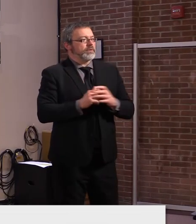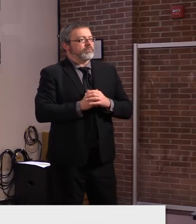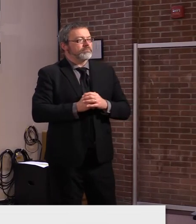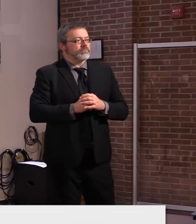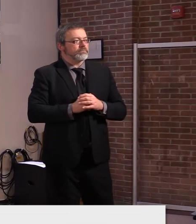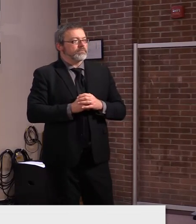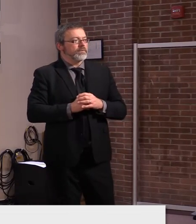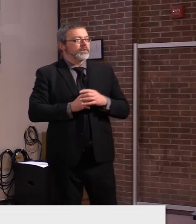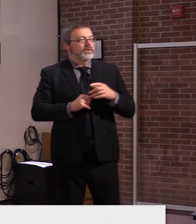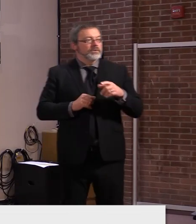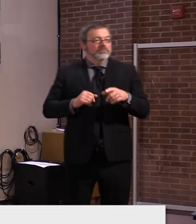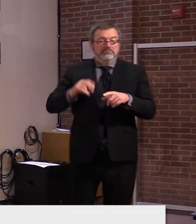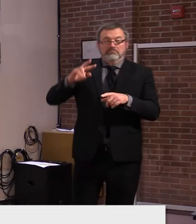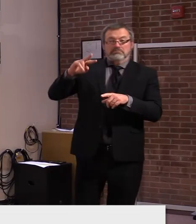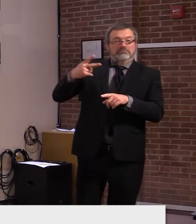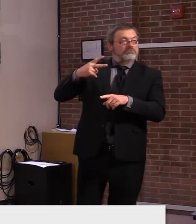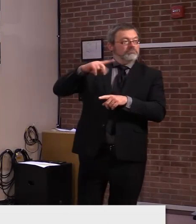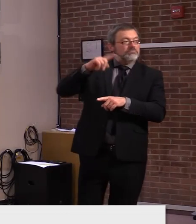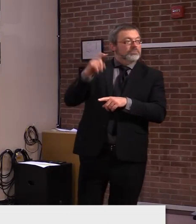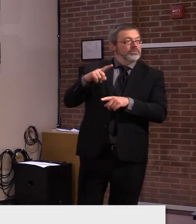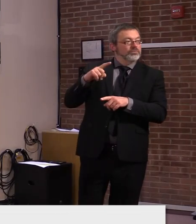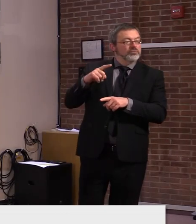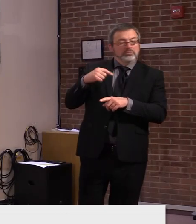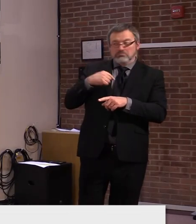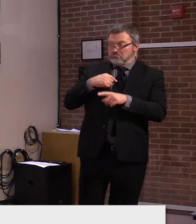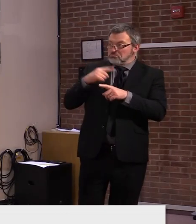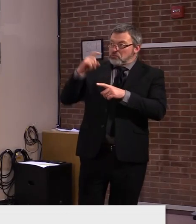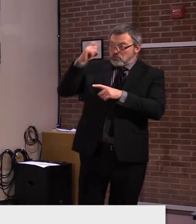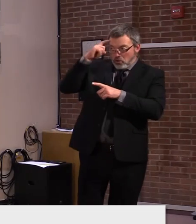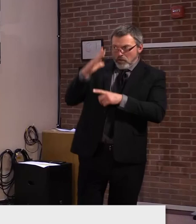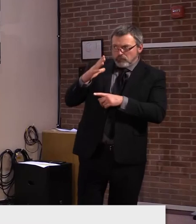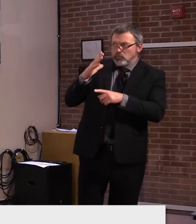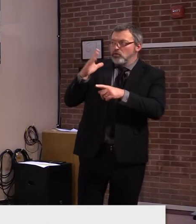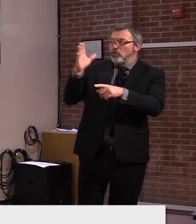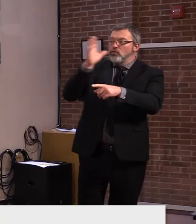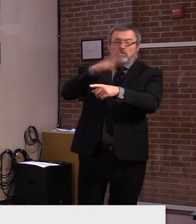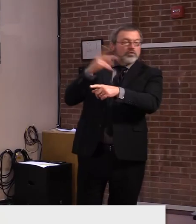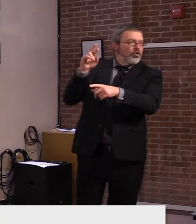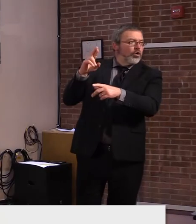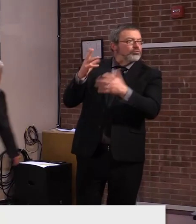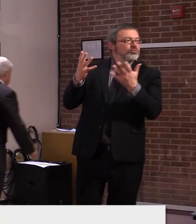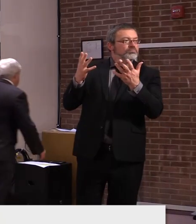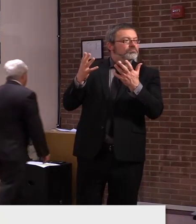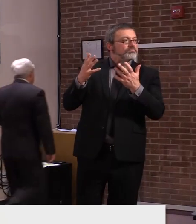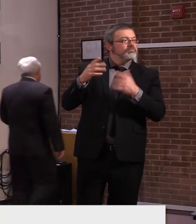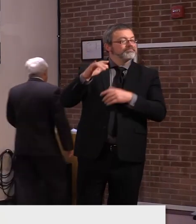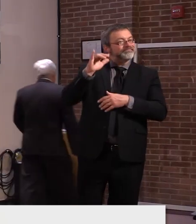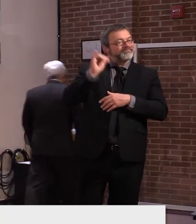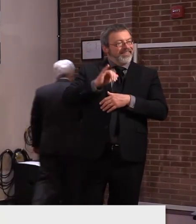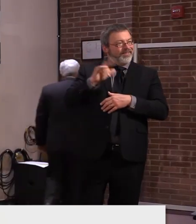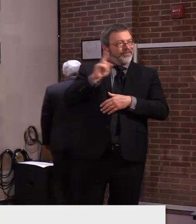Dr. Kelso, subject of workforce challenges come up a couple times today. I'm curious,